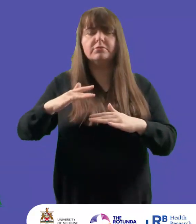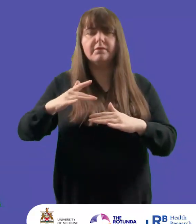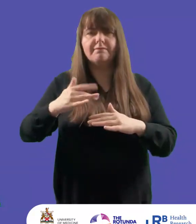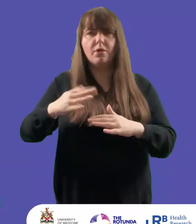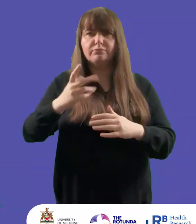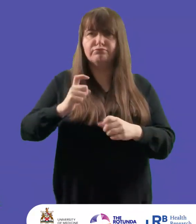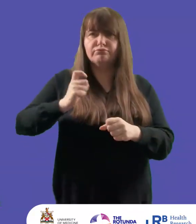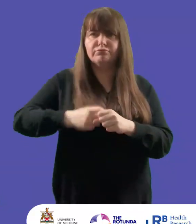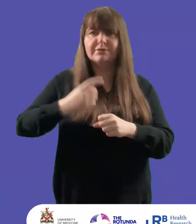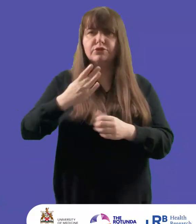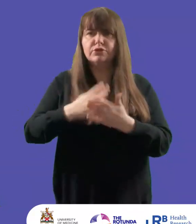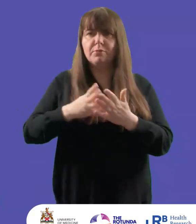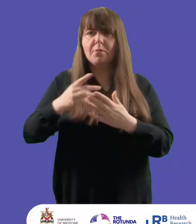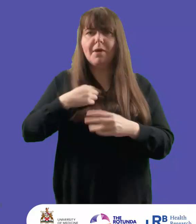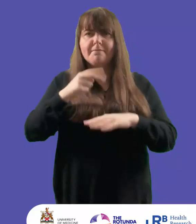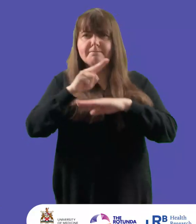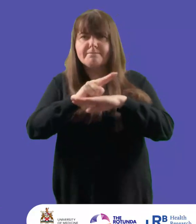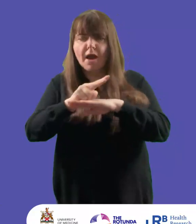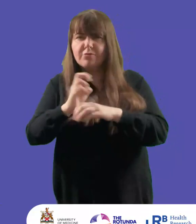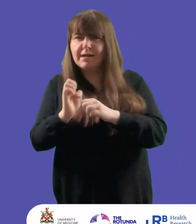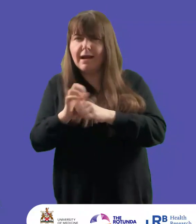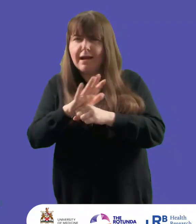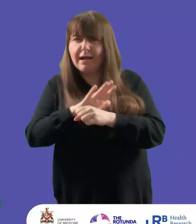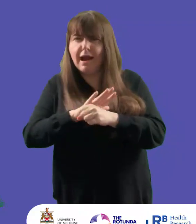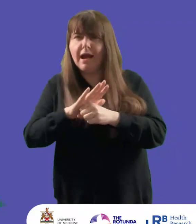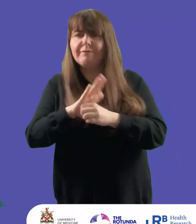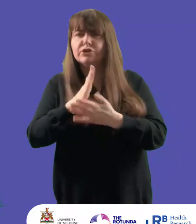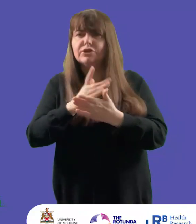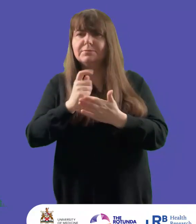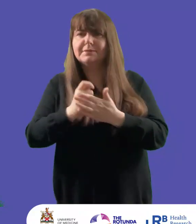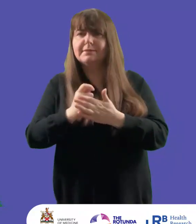being restricted in some way, we monitor this very